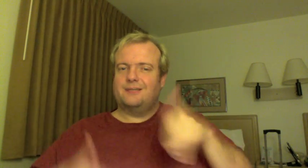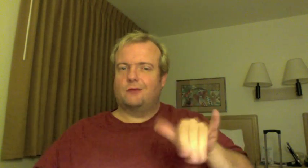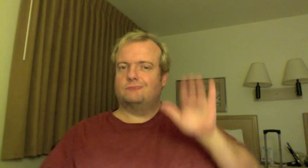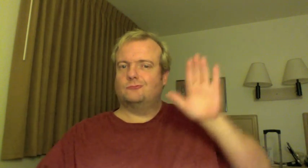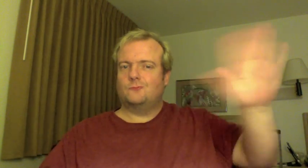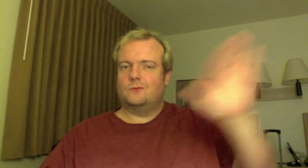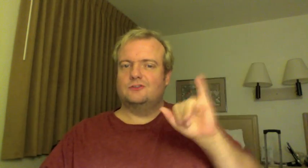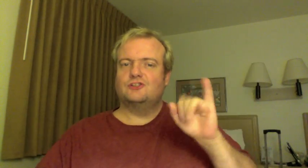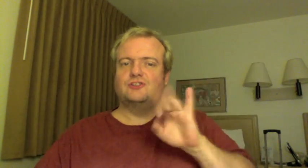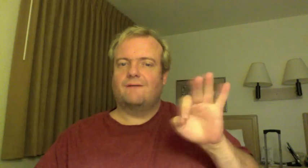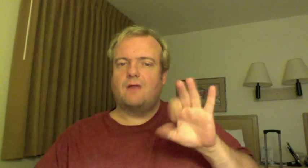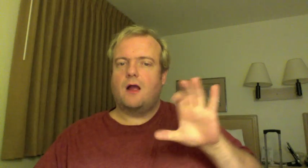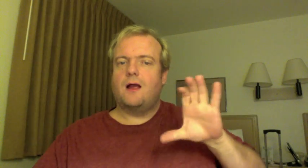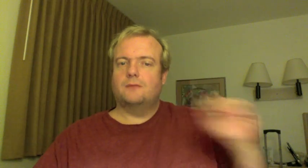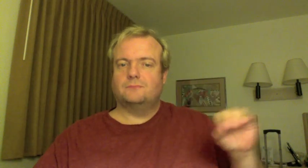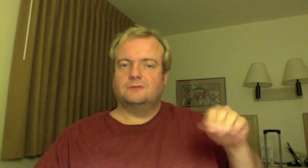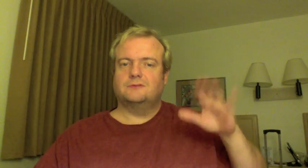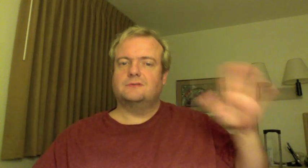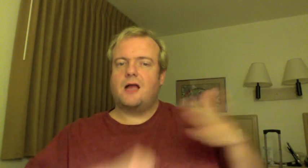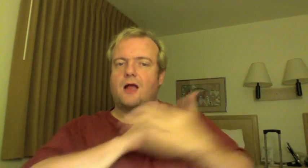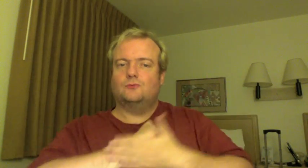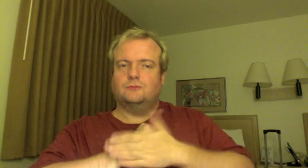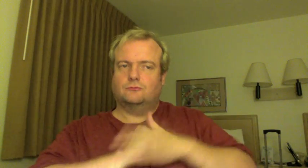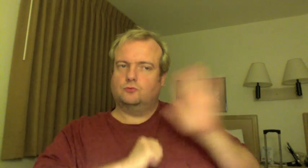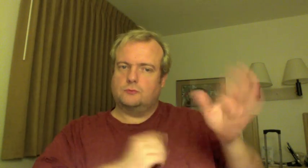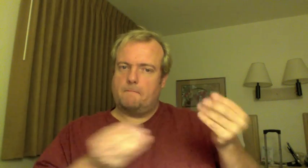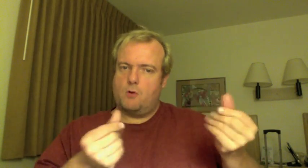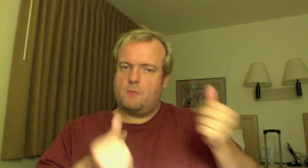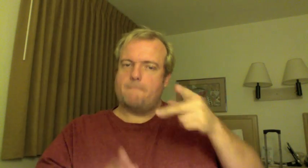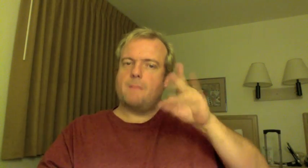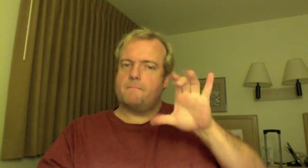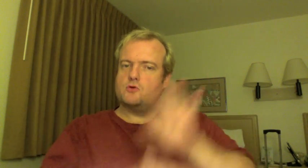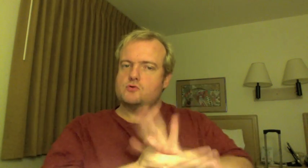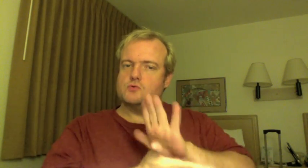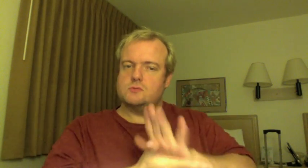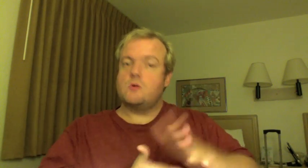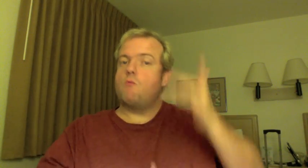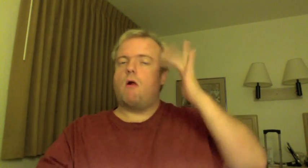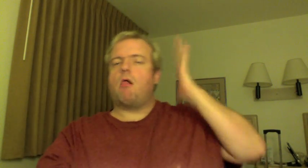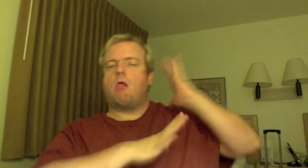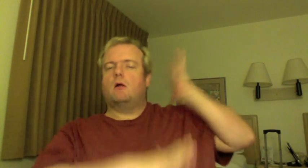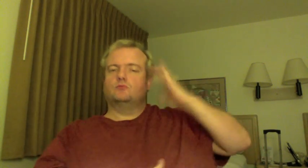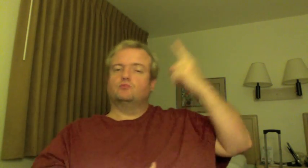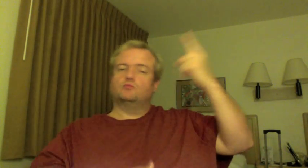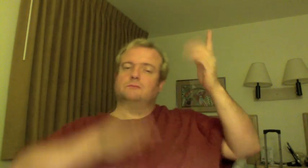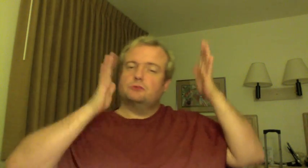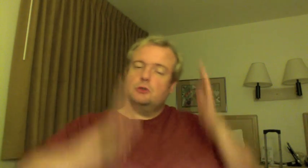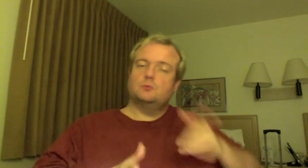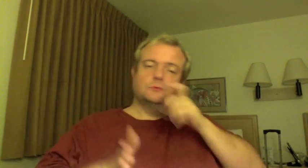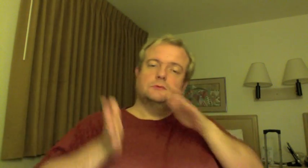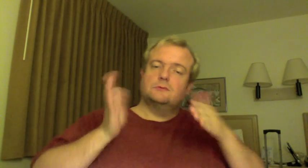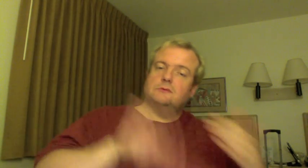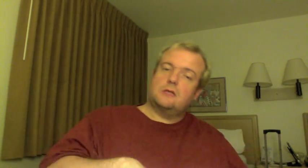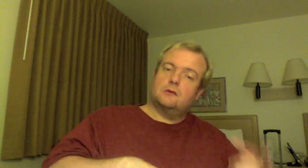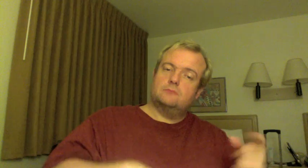building. I like it as I like my own child. To be part of it, I feel proud and very honored.